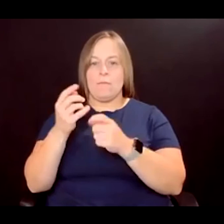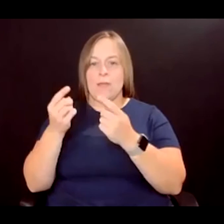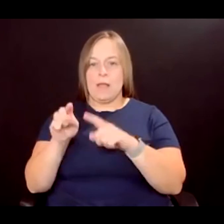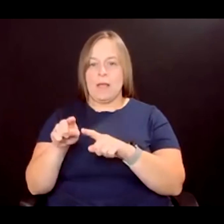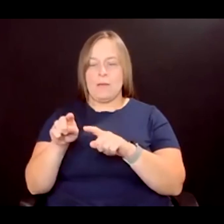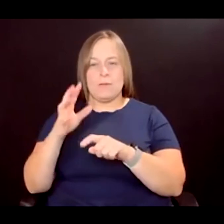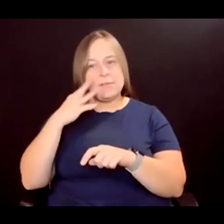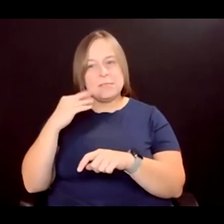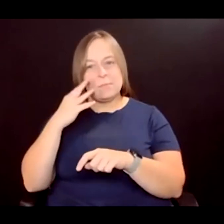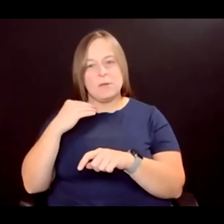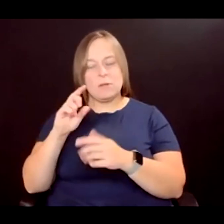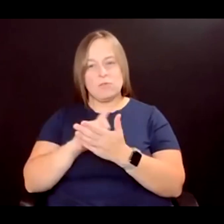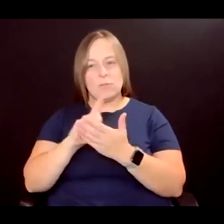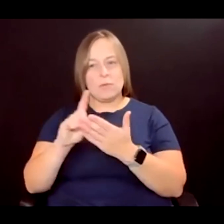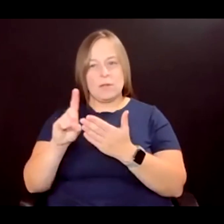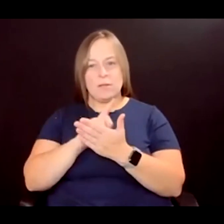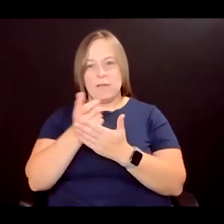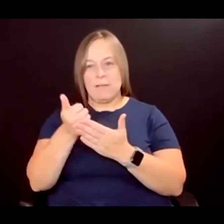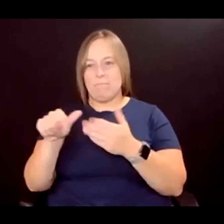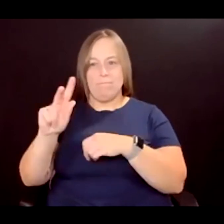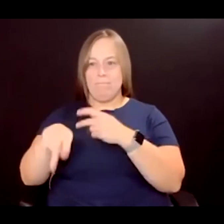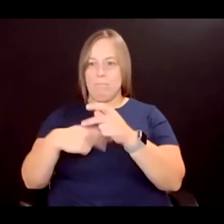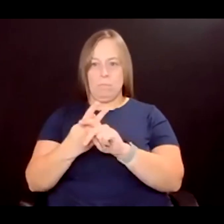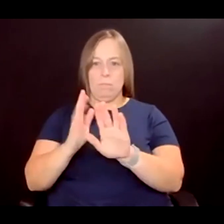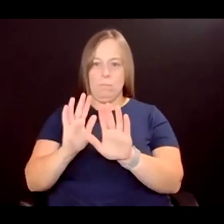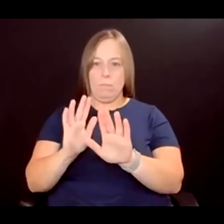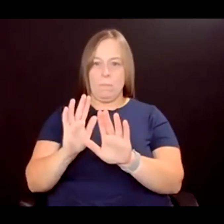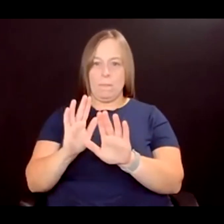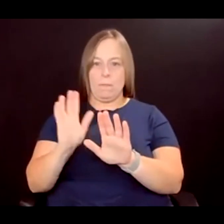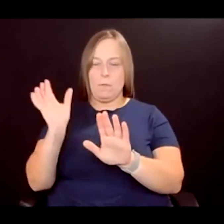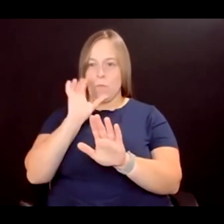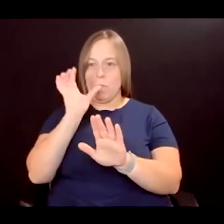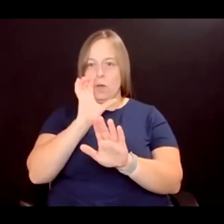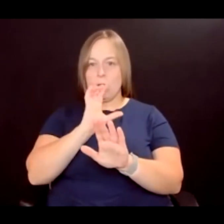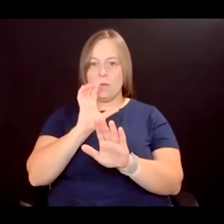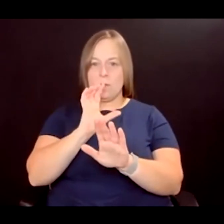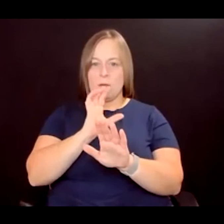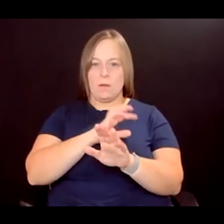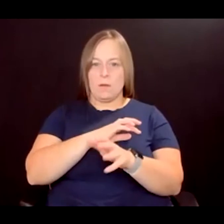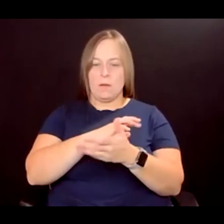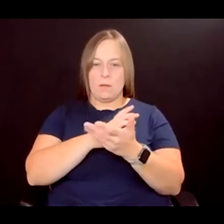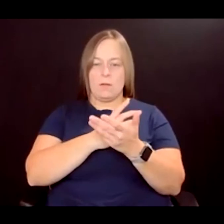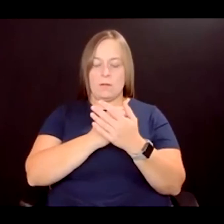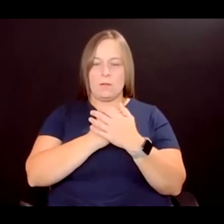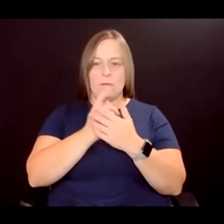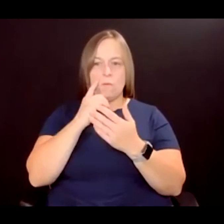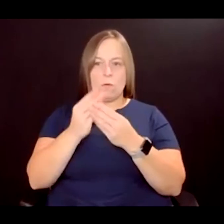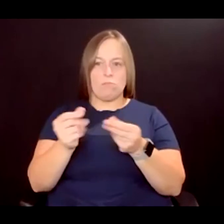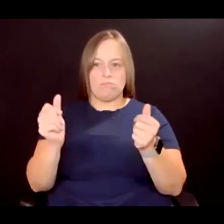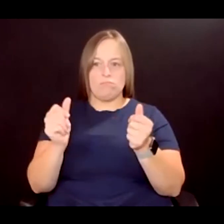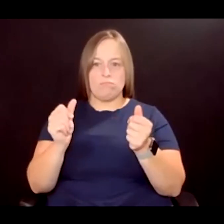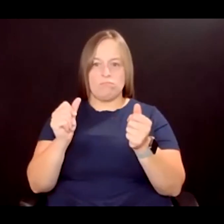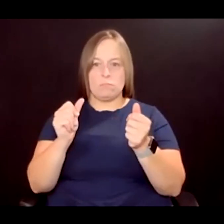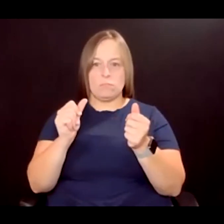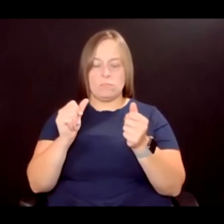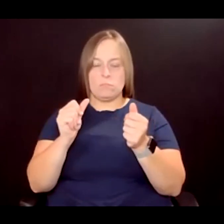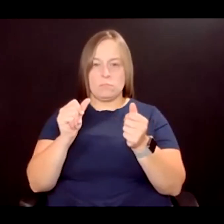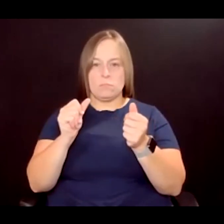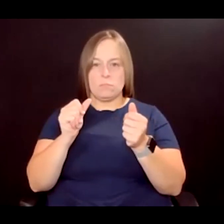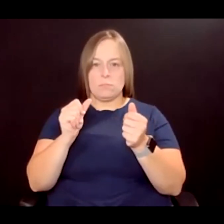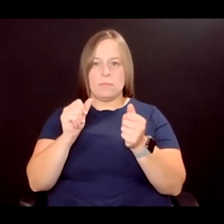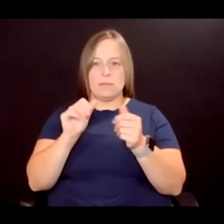the LGBT community, but especially persons with disabilities who may feel that, it's already,